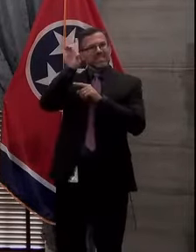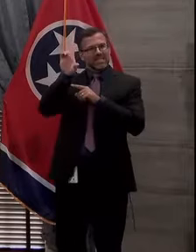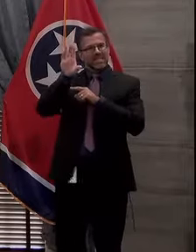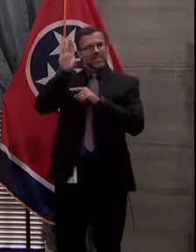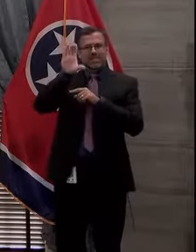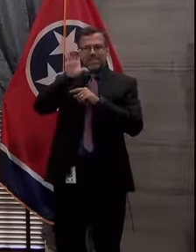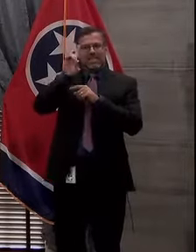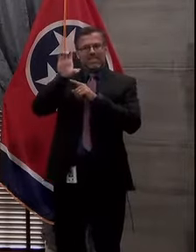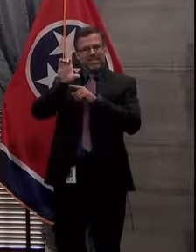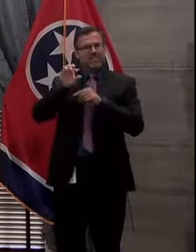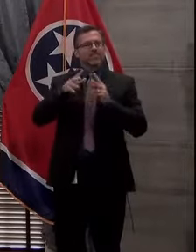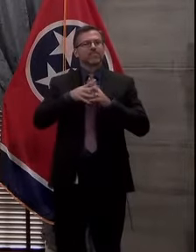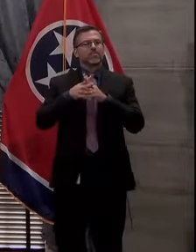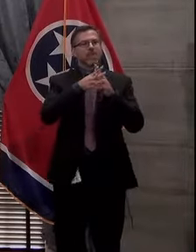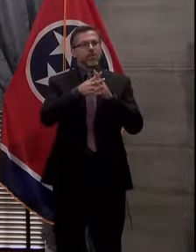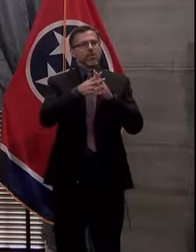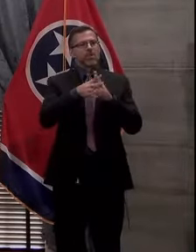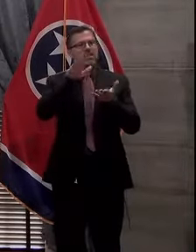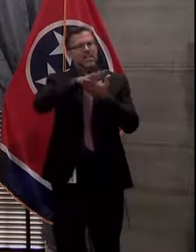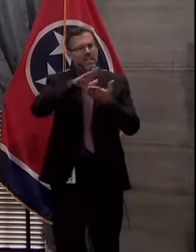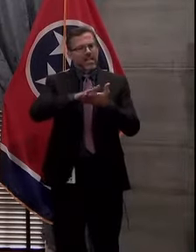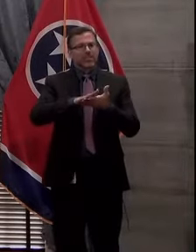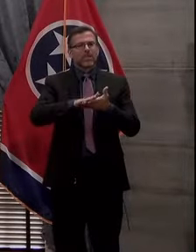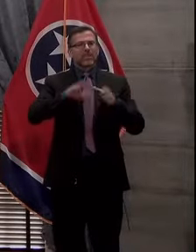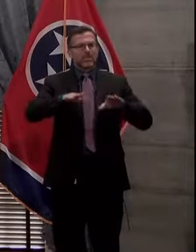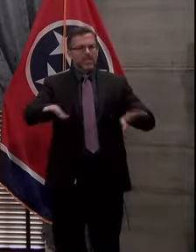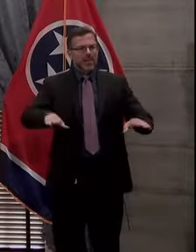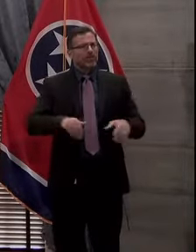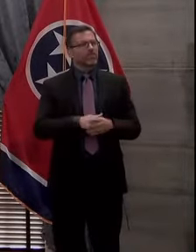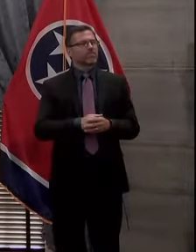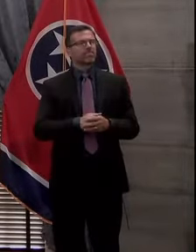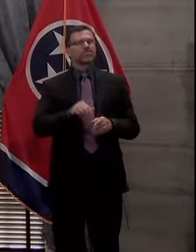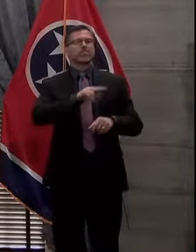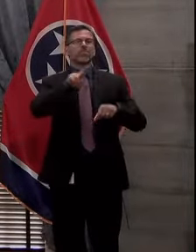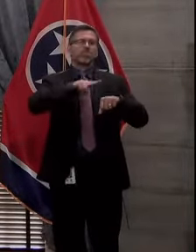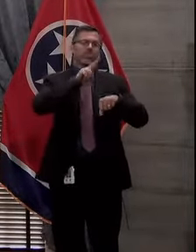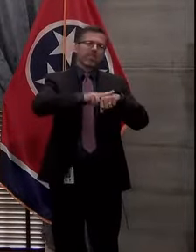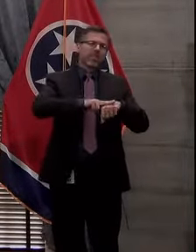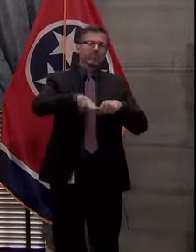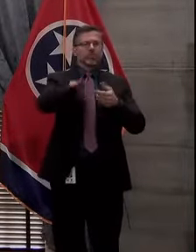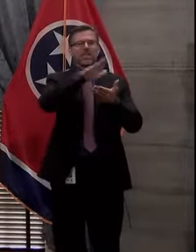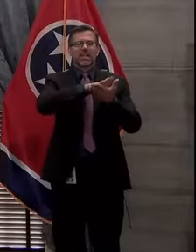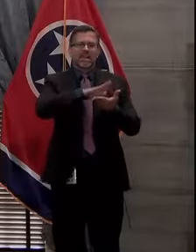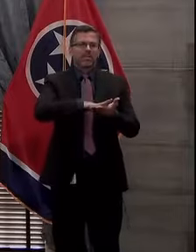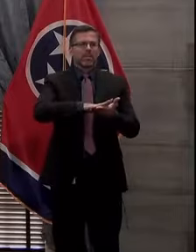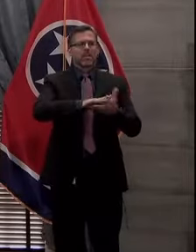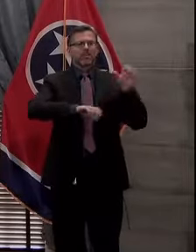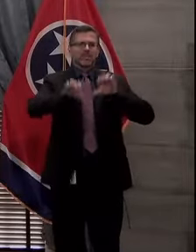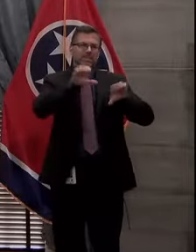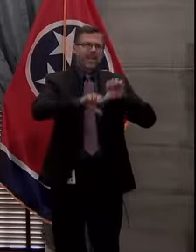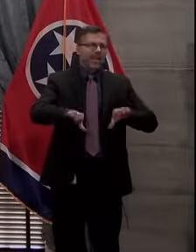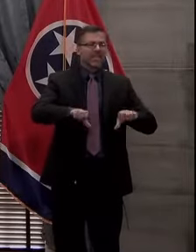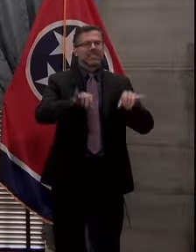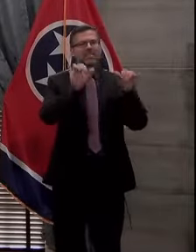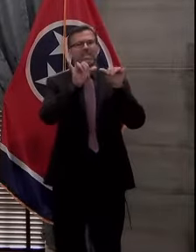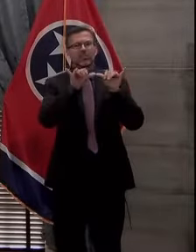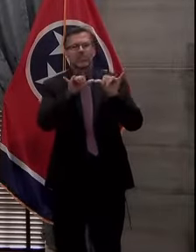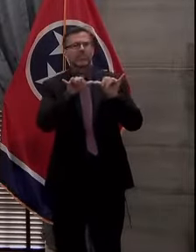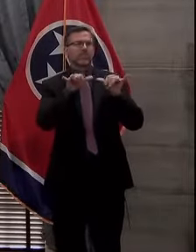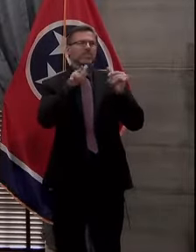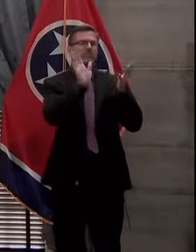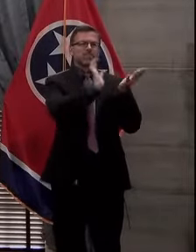of Pediatrics and the National Academy of Sciences and Engineering and Medicine